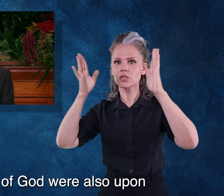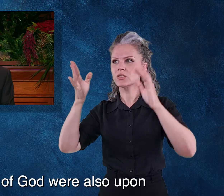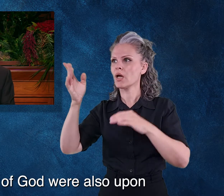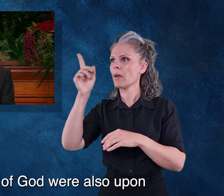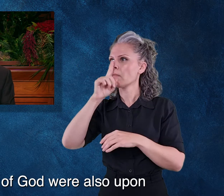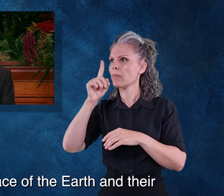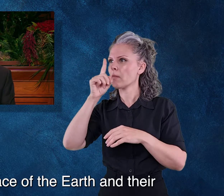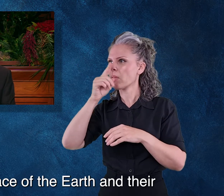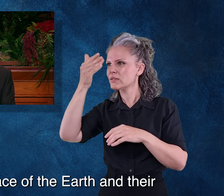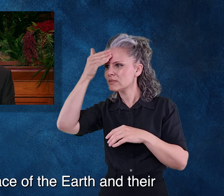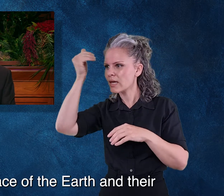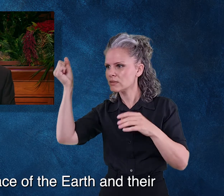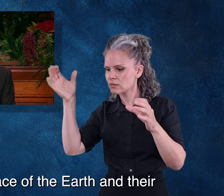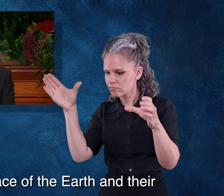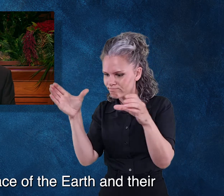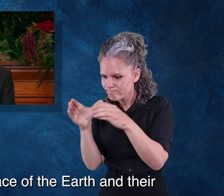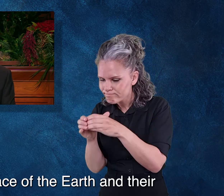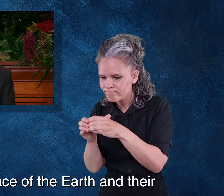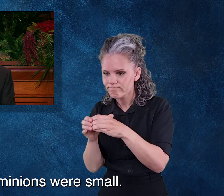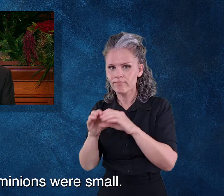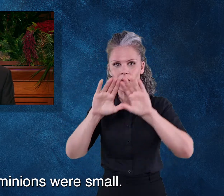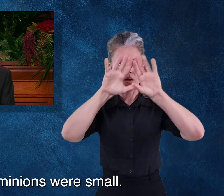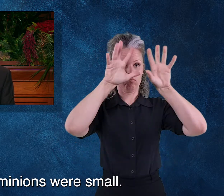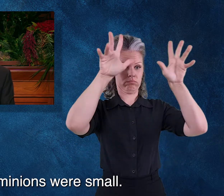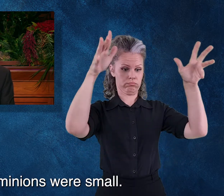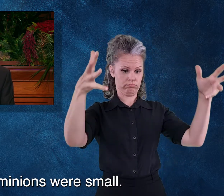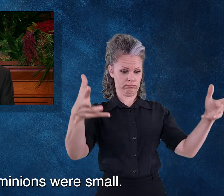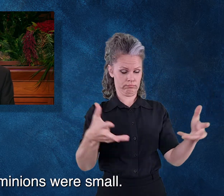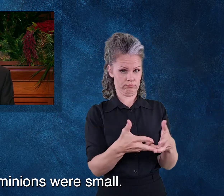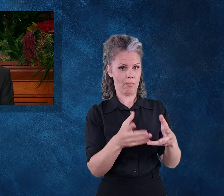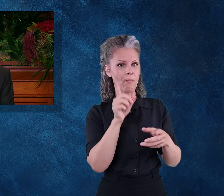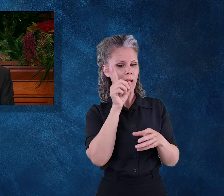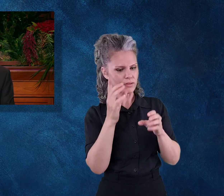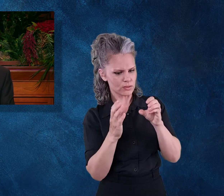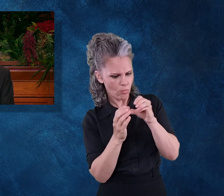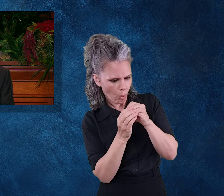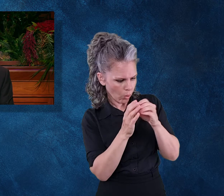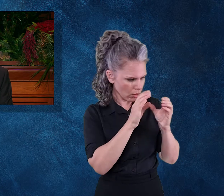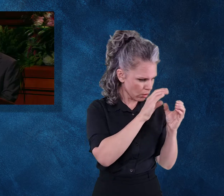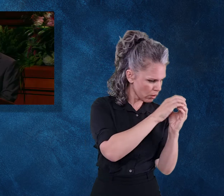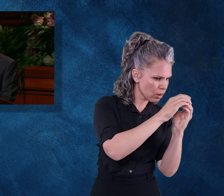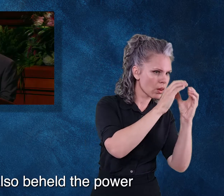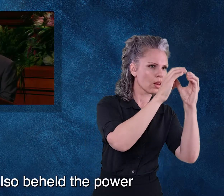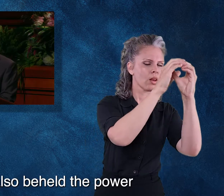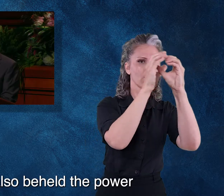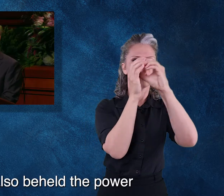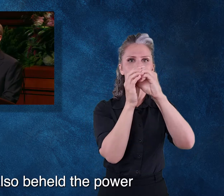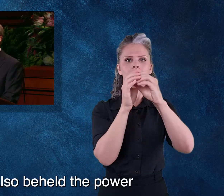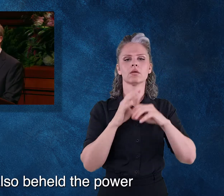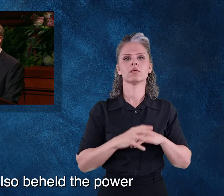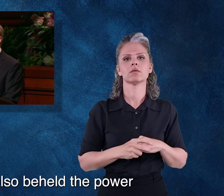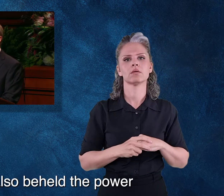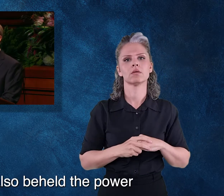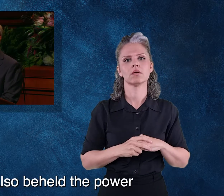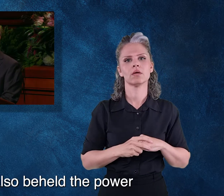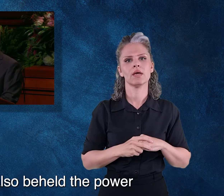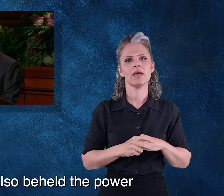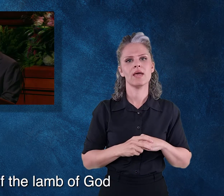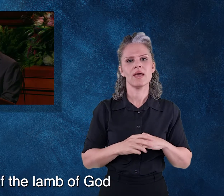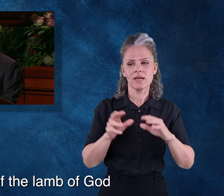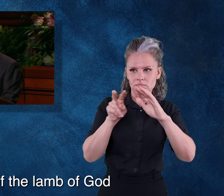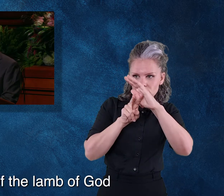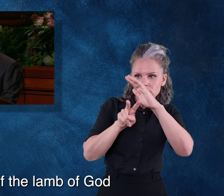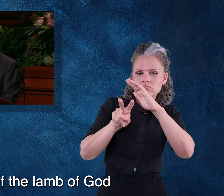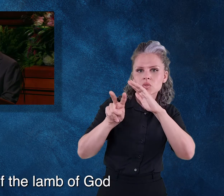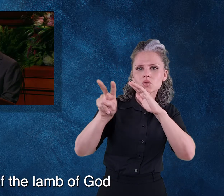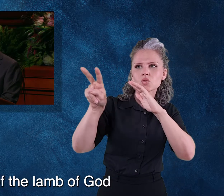also upon all the face of the earth, and their dominions were small. He also beheld the power